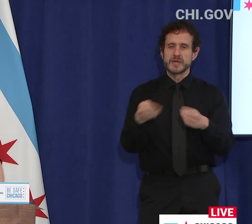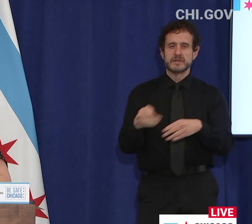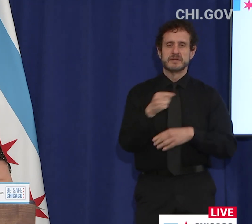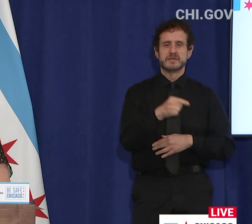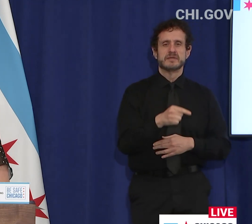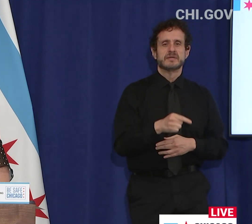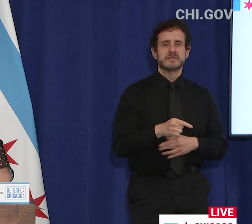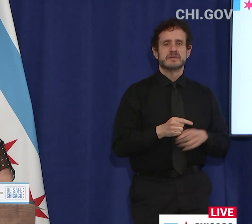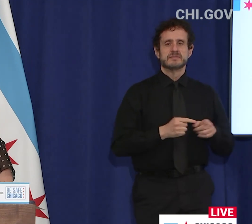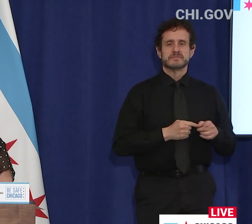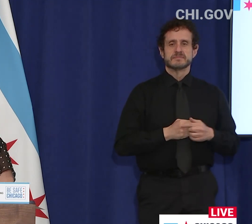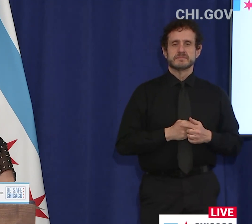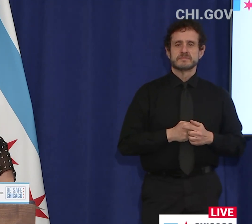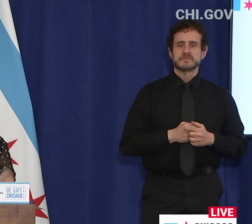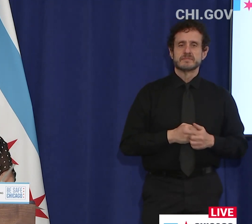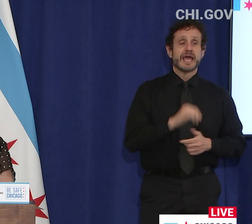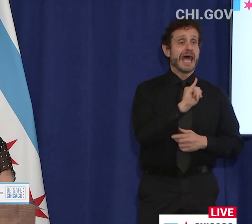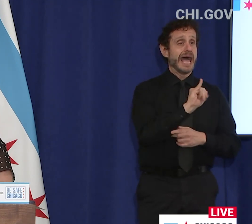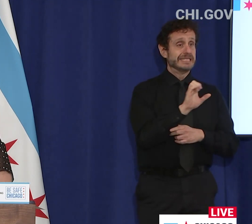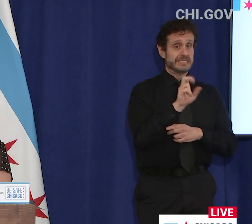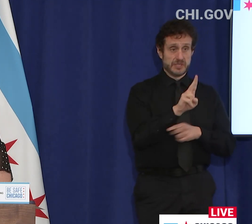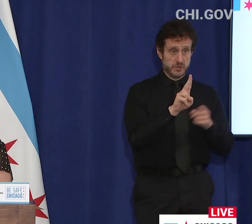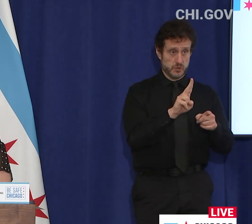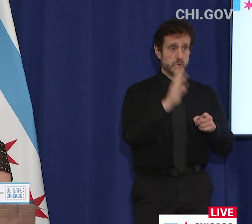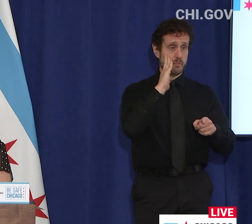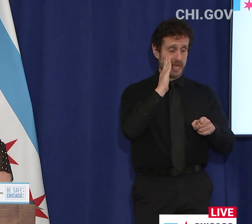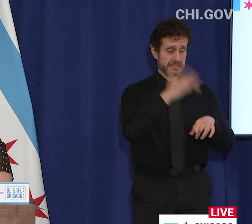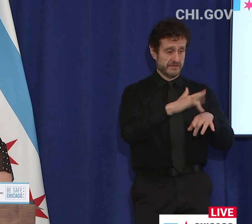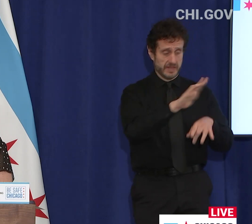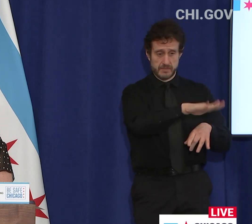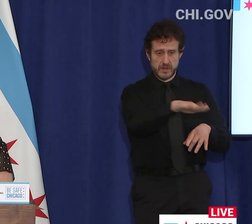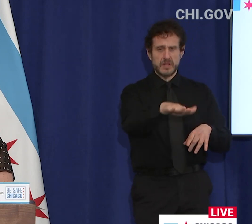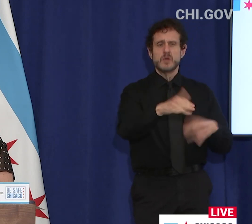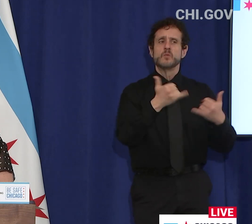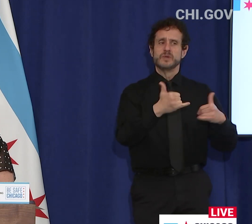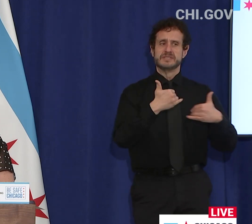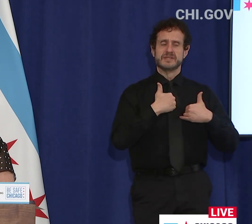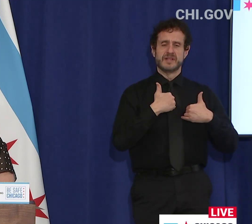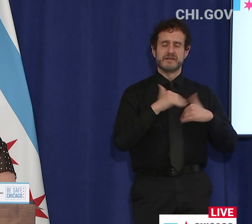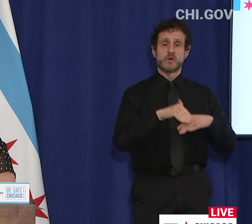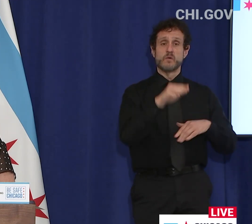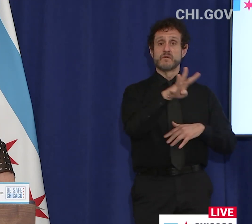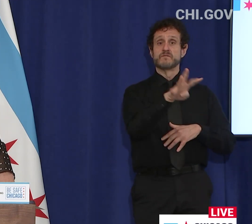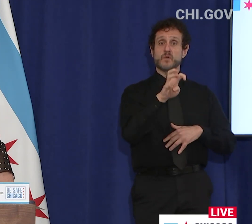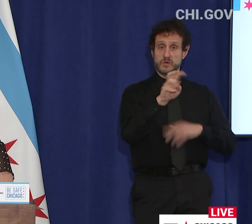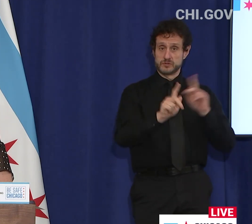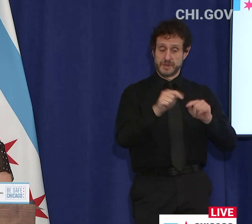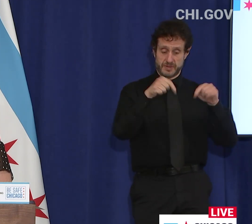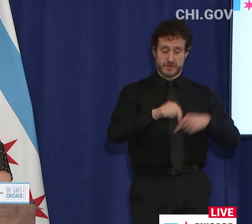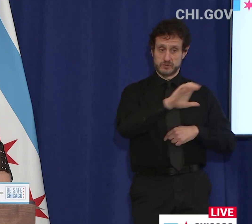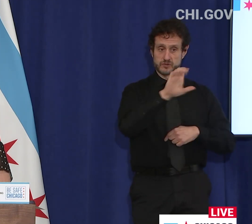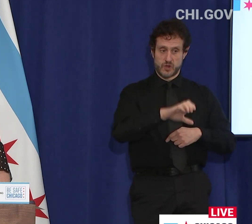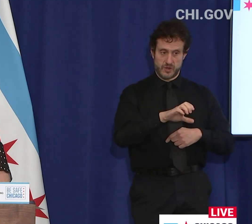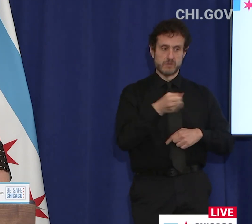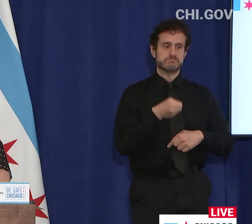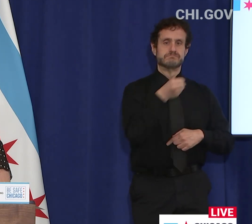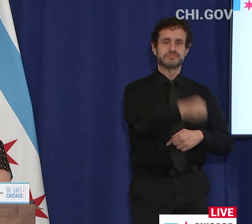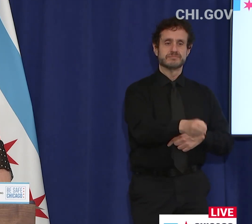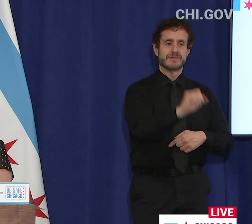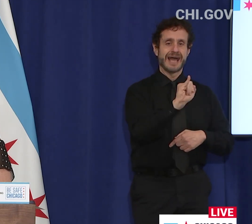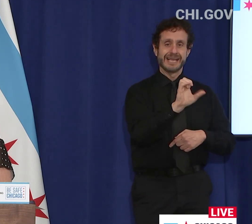just starting to decrease. We still have more than 400 people in Chicago in the ICU with